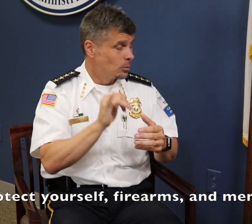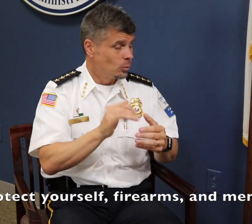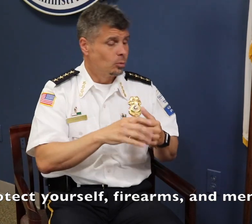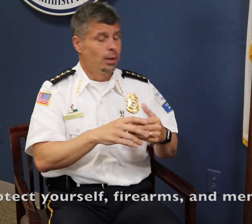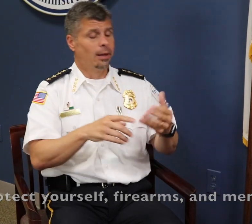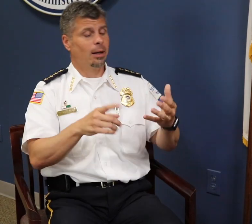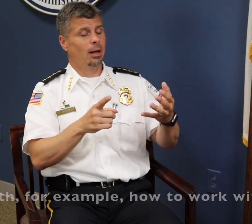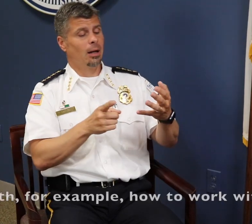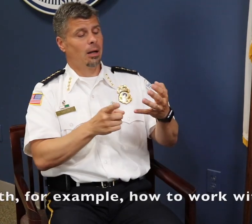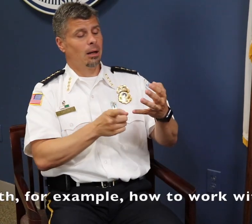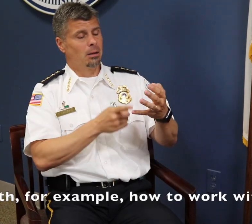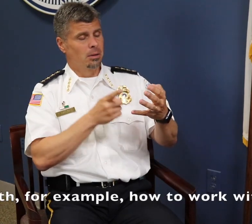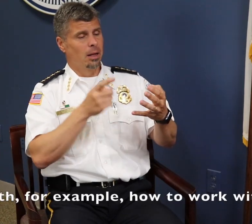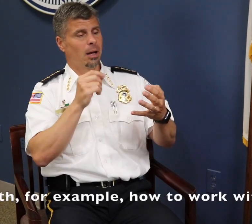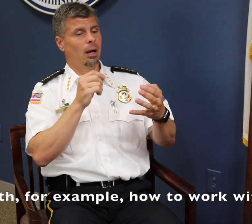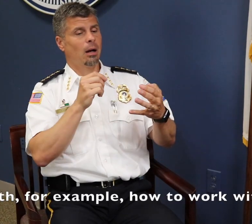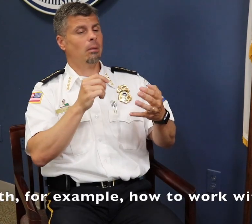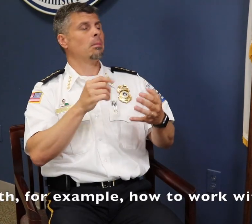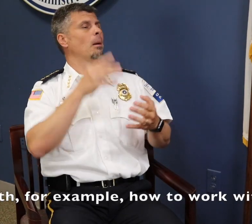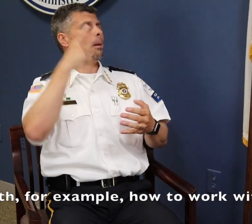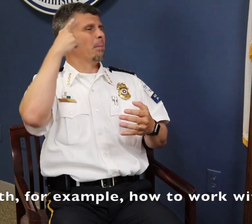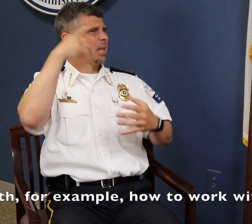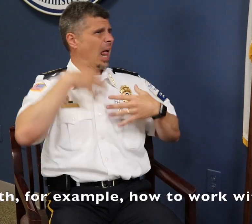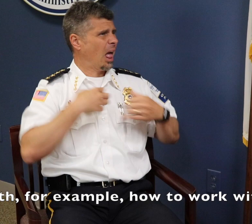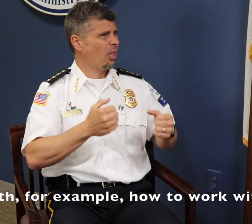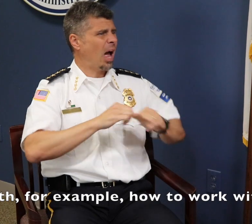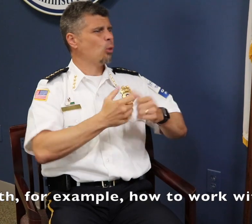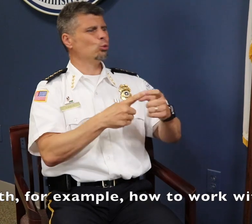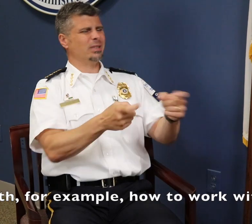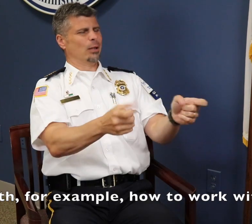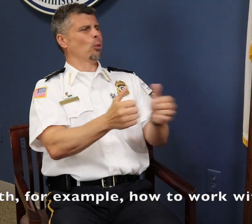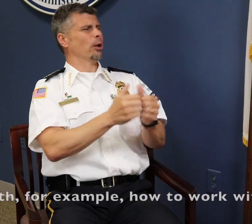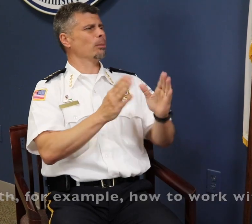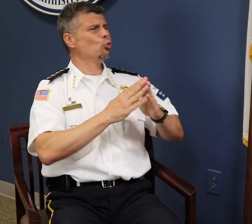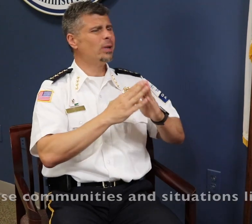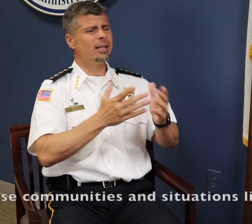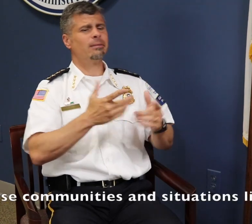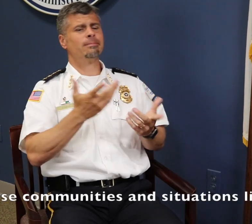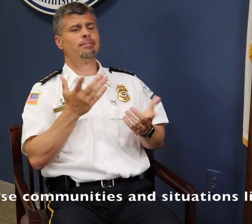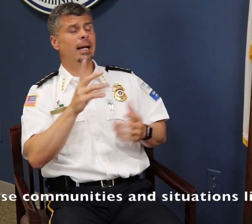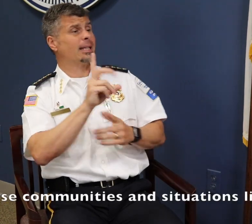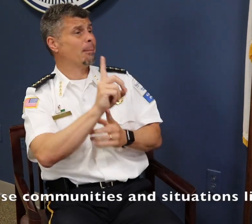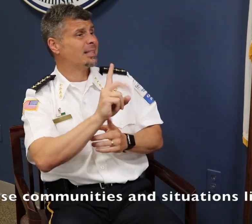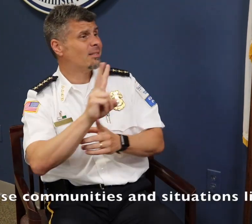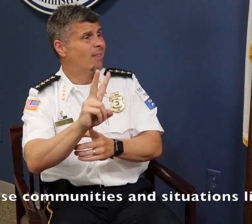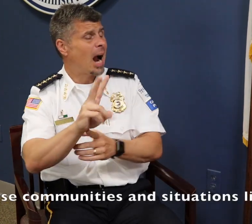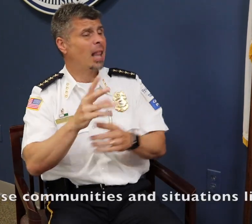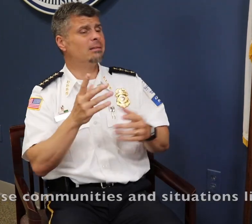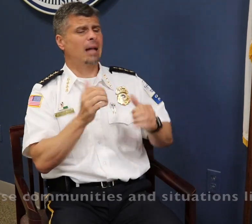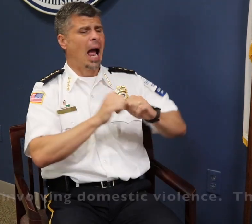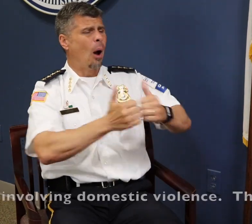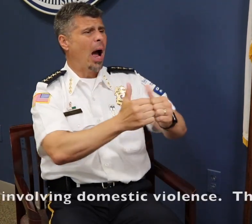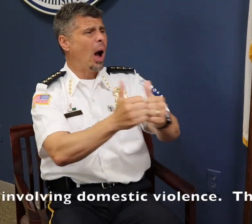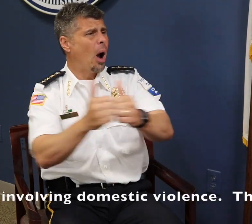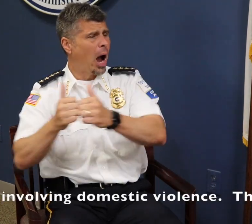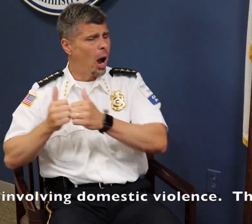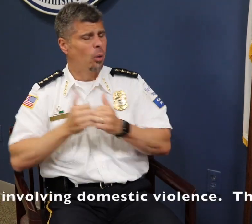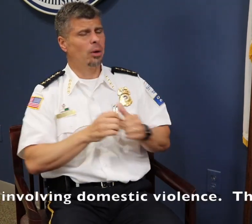firearms, and also mental health. For example, how to work with diverse communities and situations like